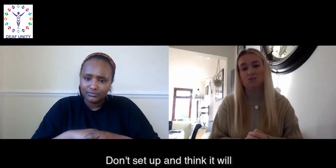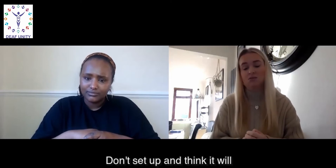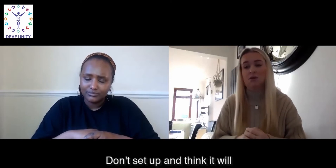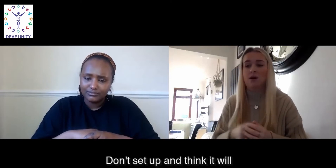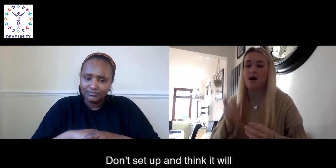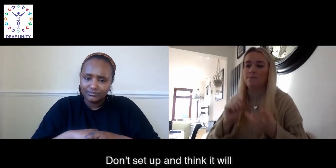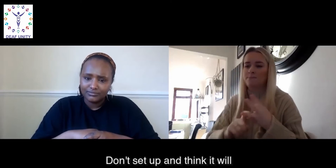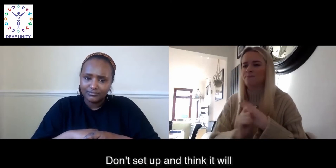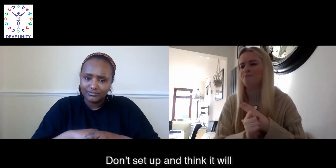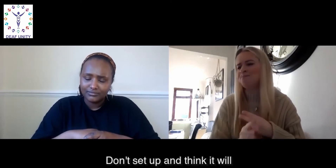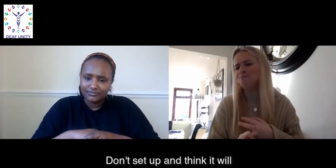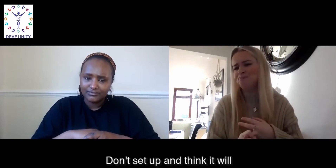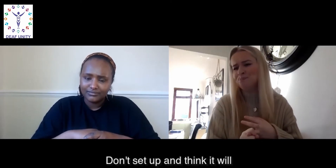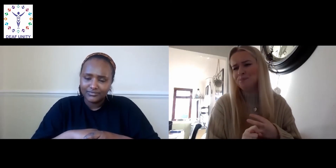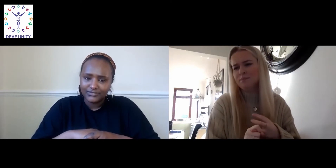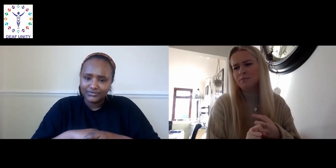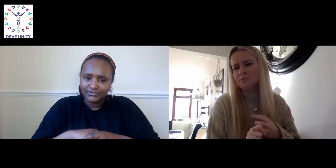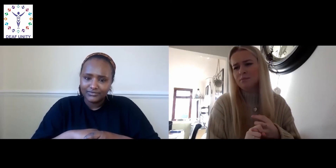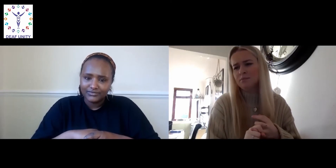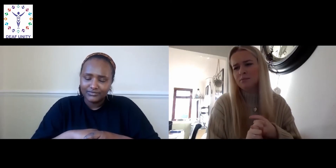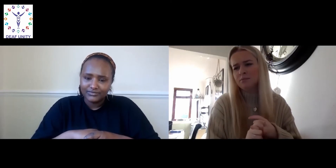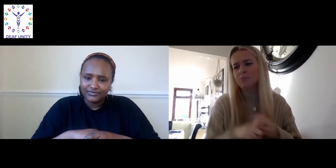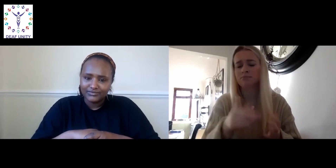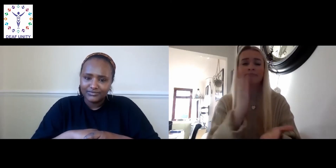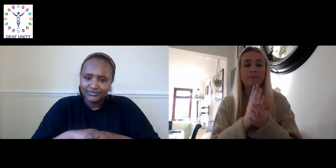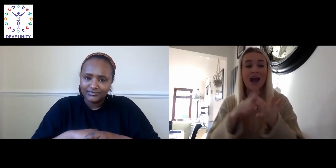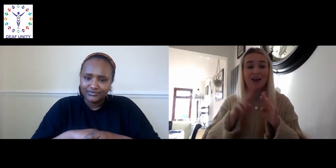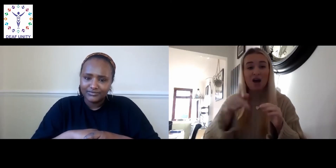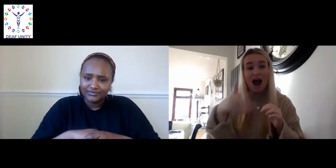Don't set up and think it will be all positive comments. You just have to break through that.